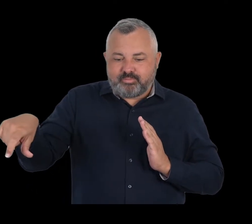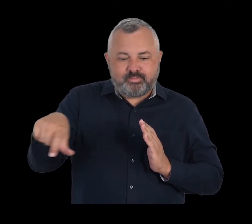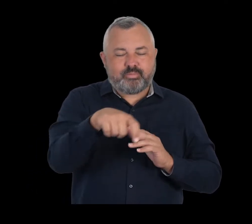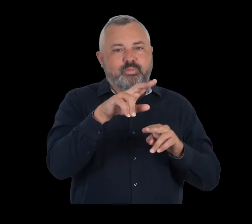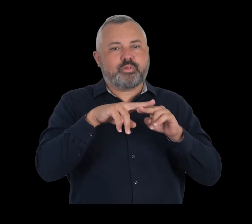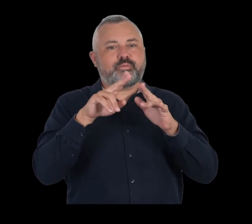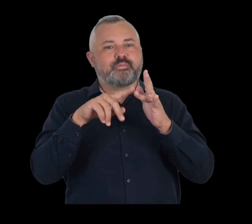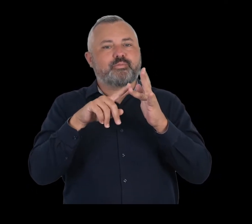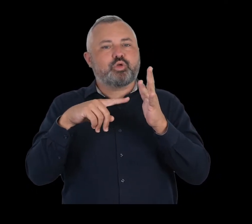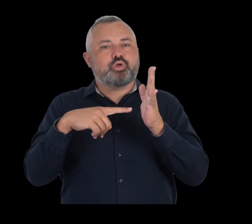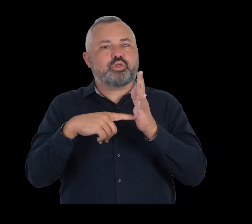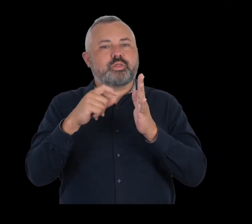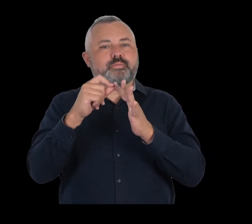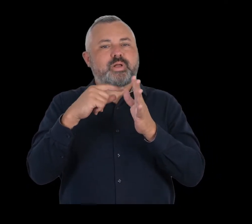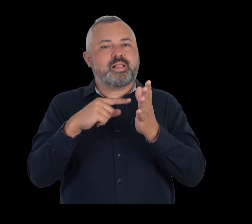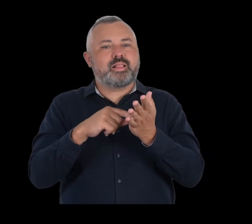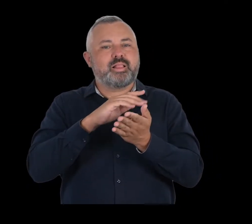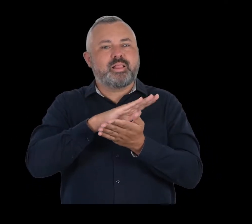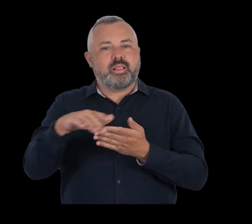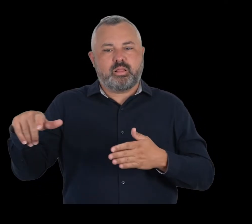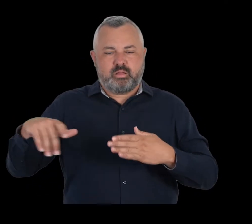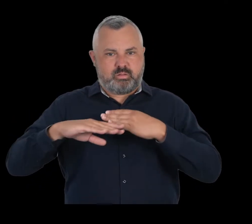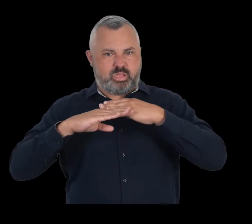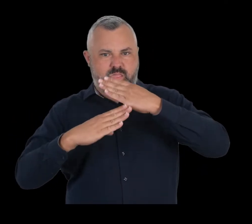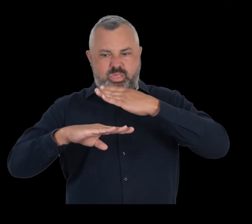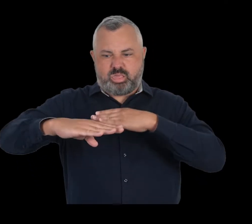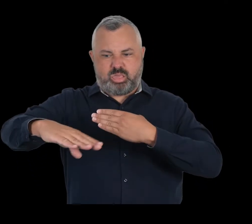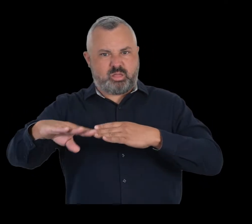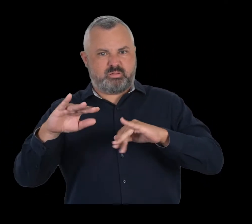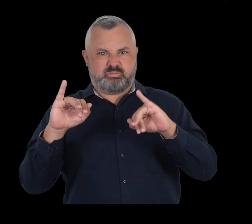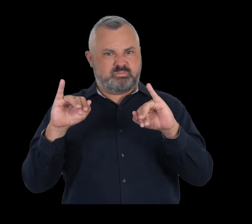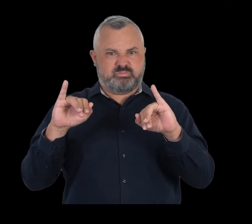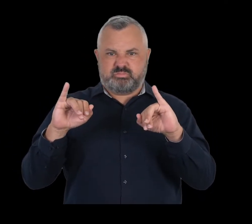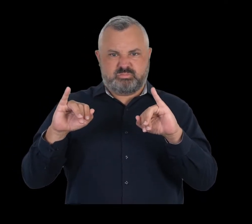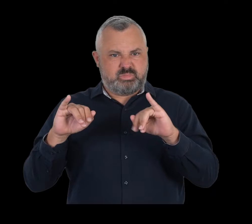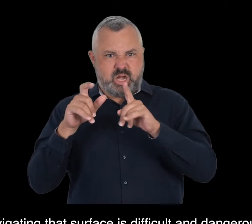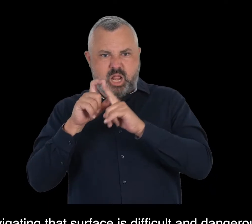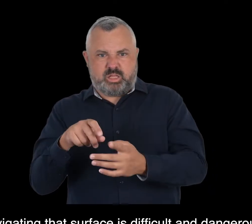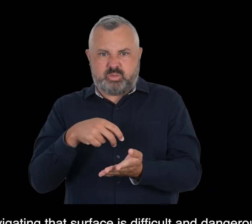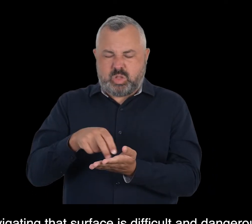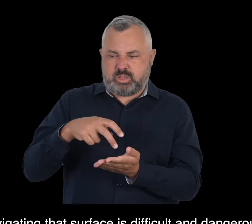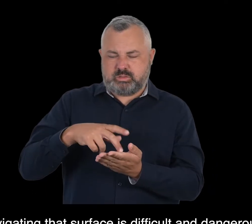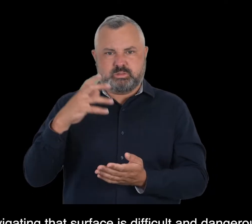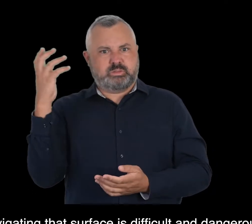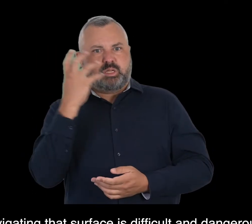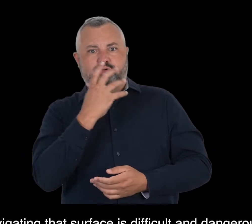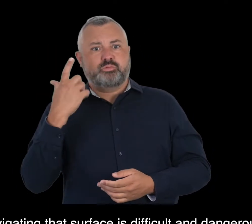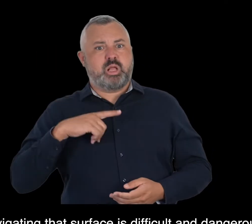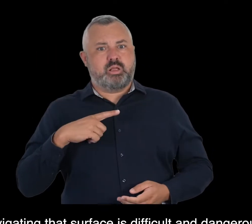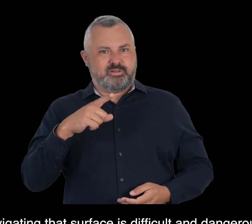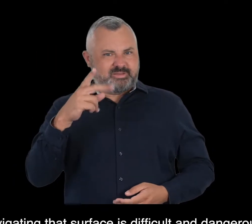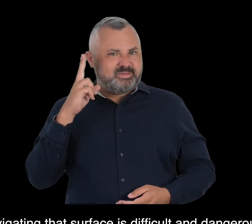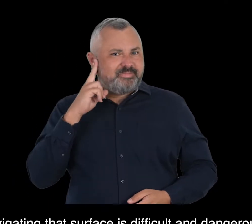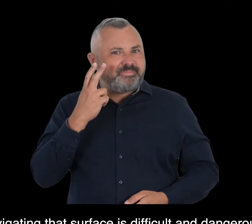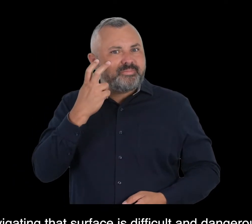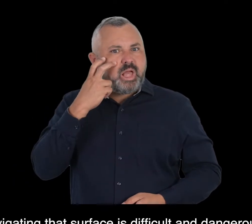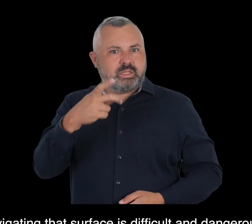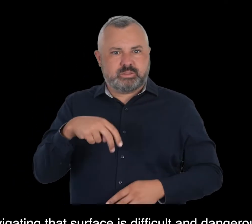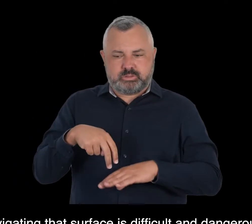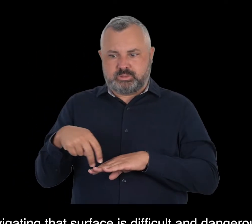The footpath outside of your house is damaged, and safely navigating that surface is